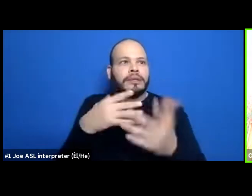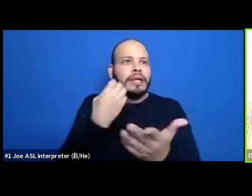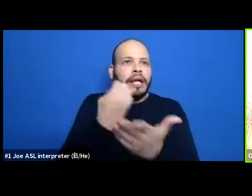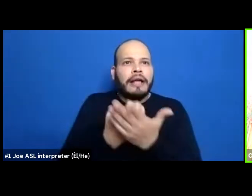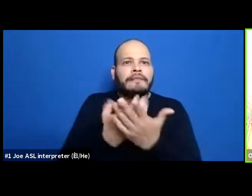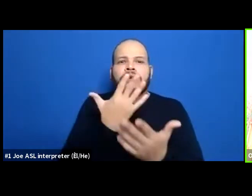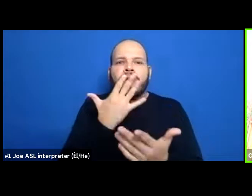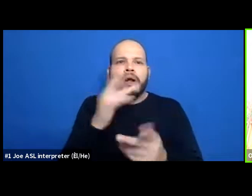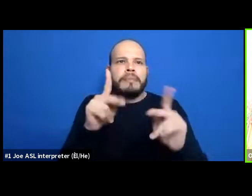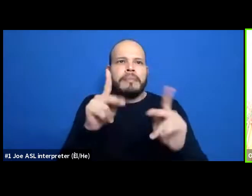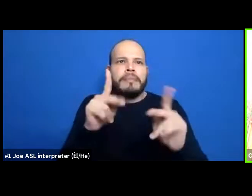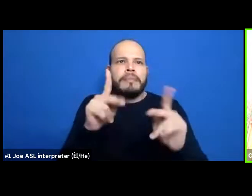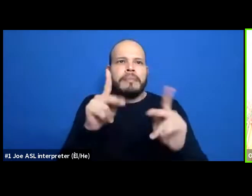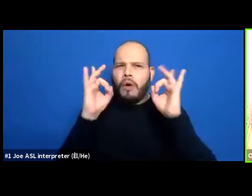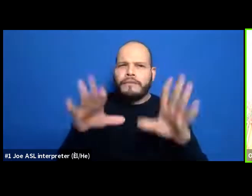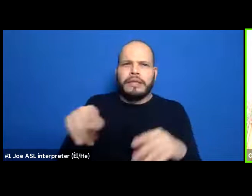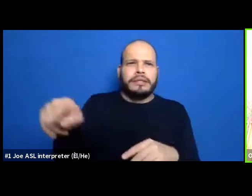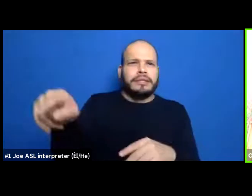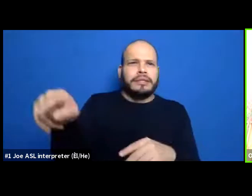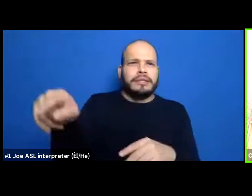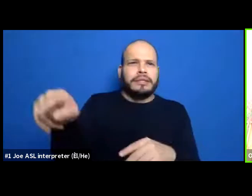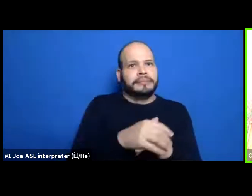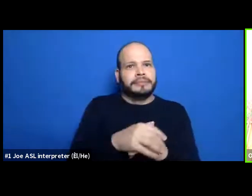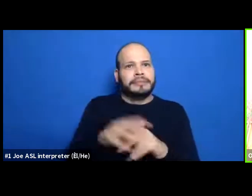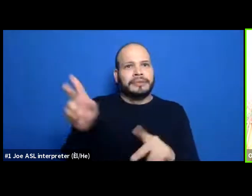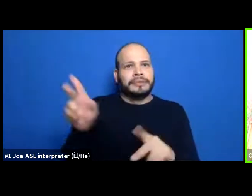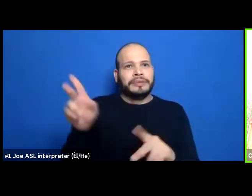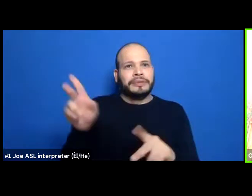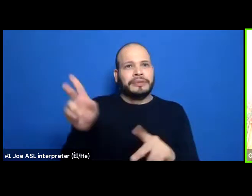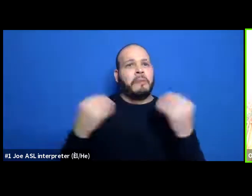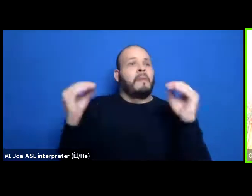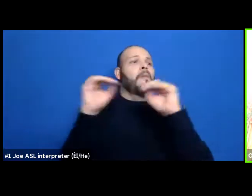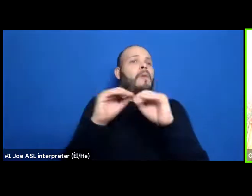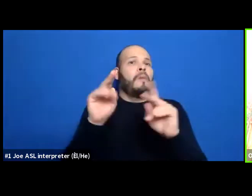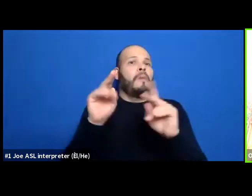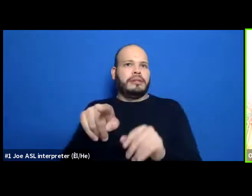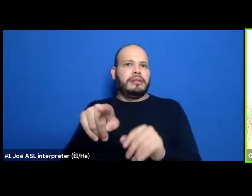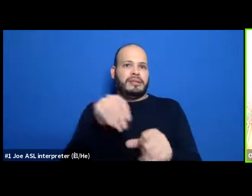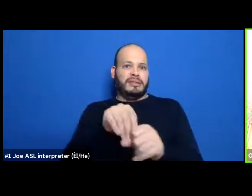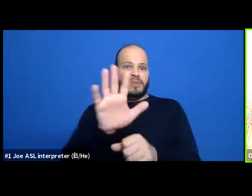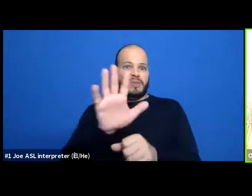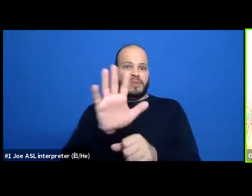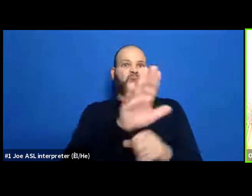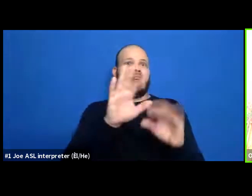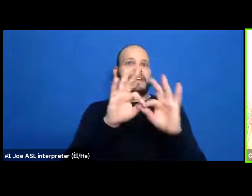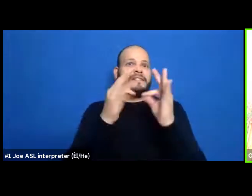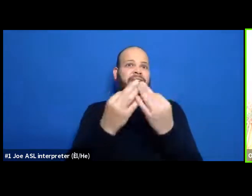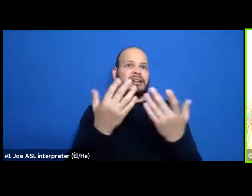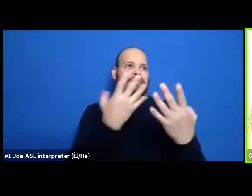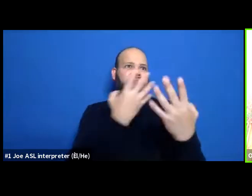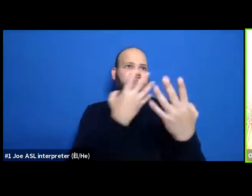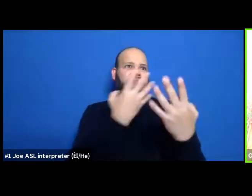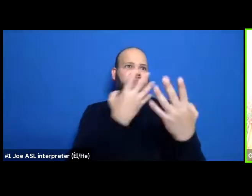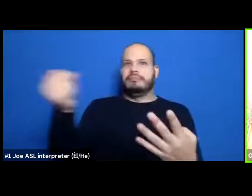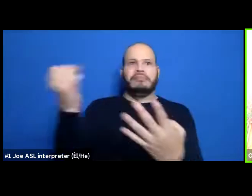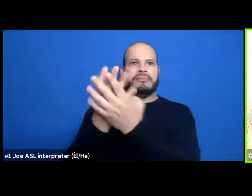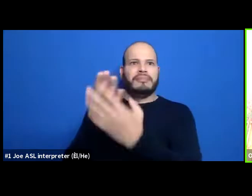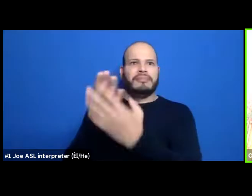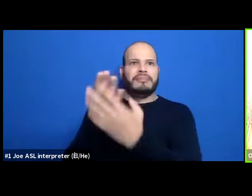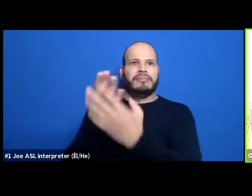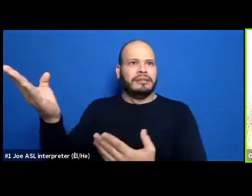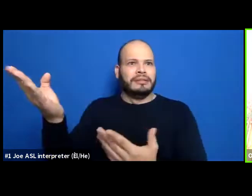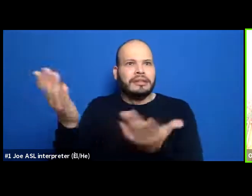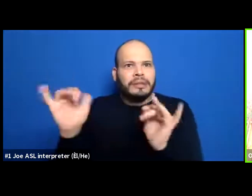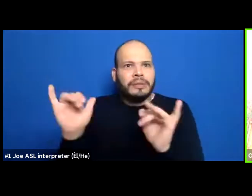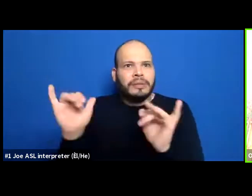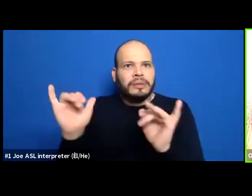do free with them. We have young ones who have family members or themselves are being deported. These